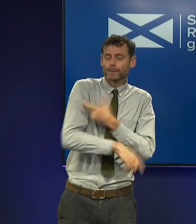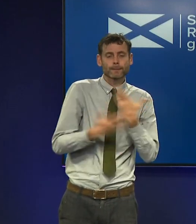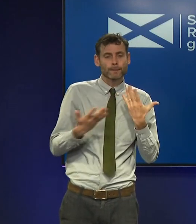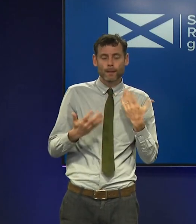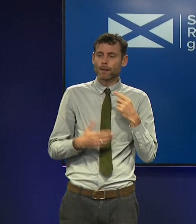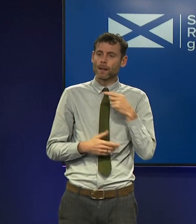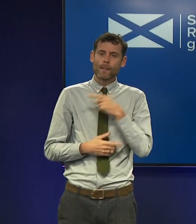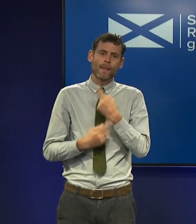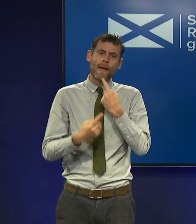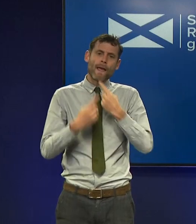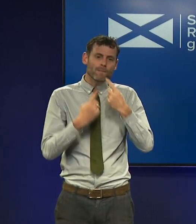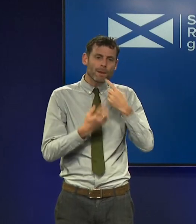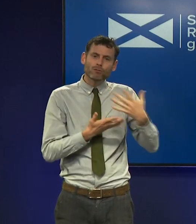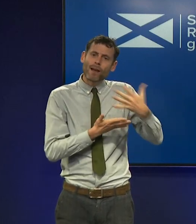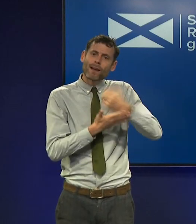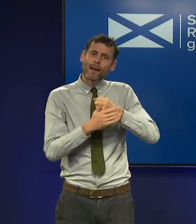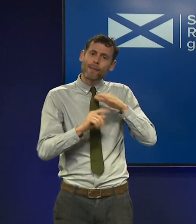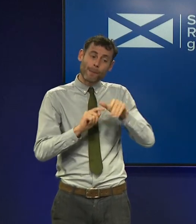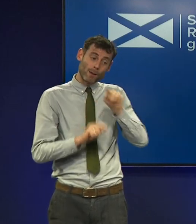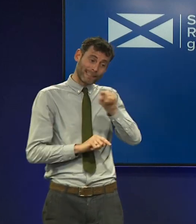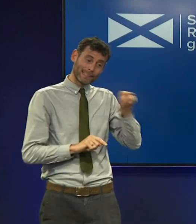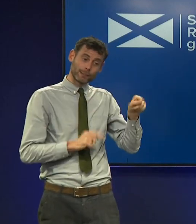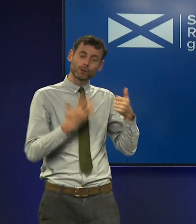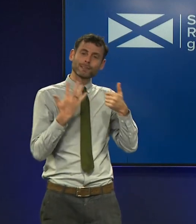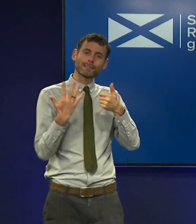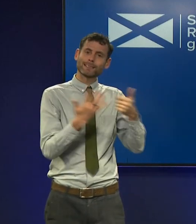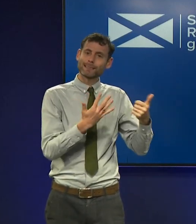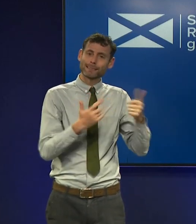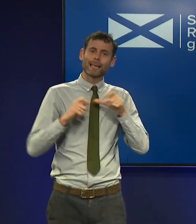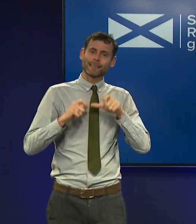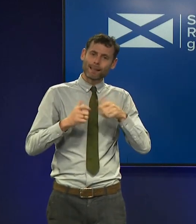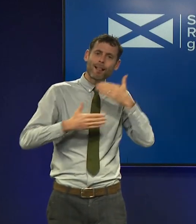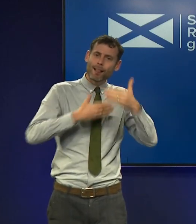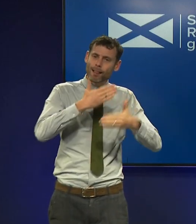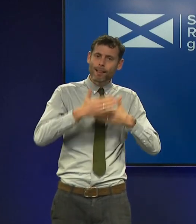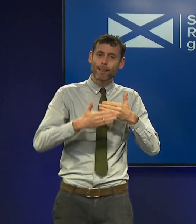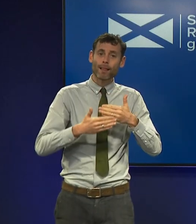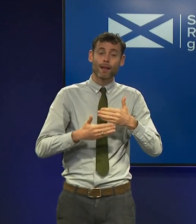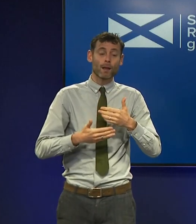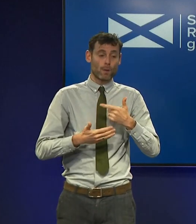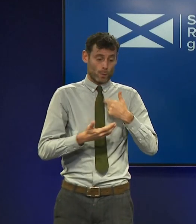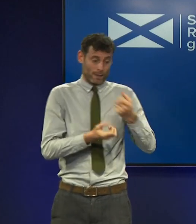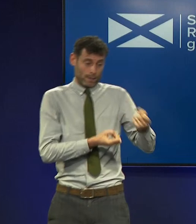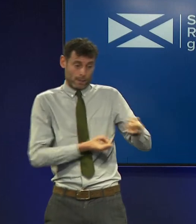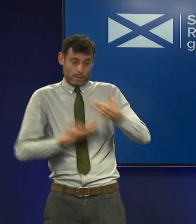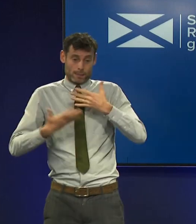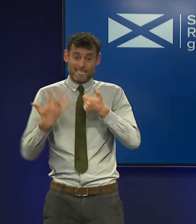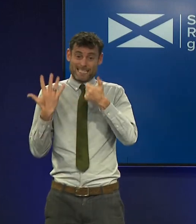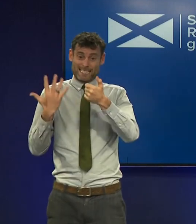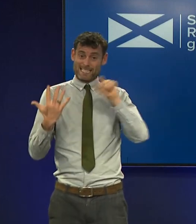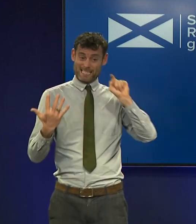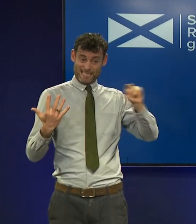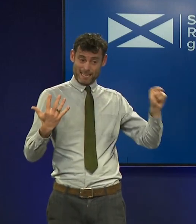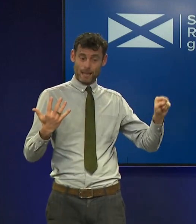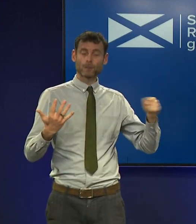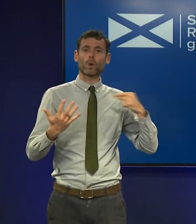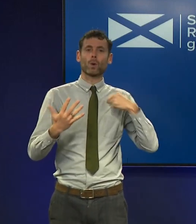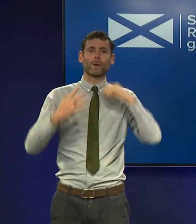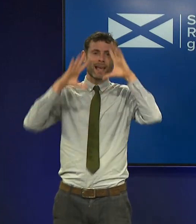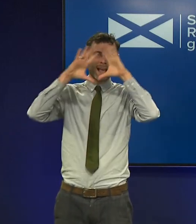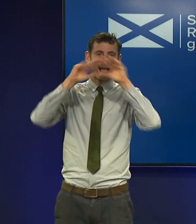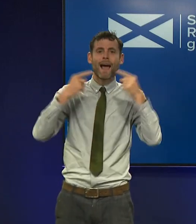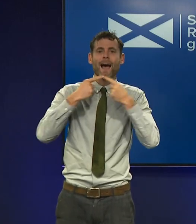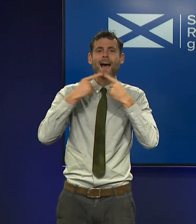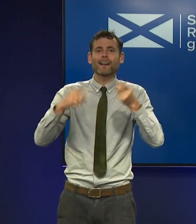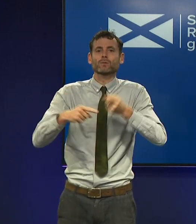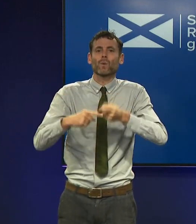information gathering around these cases is still ongoing. We have announced these quickly because I think public interest says that